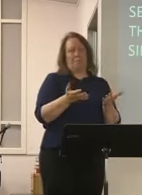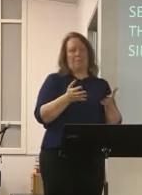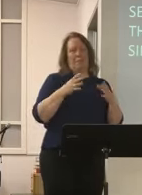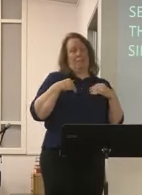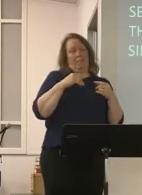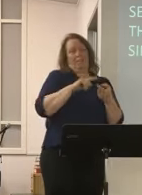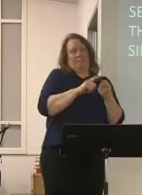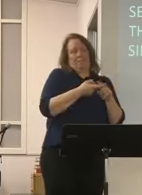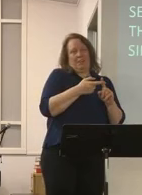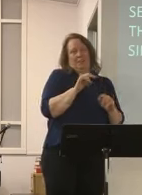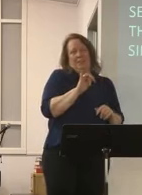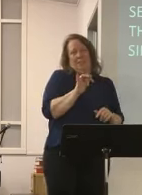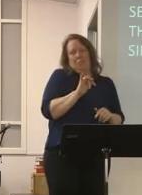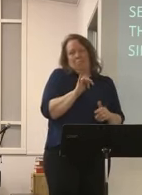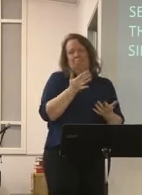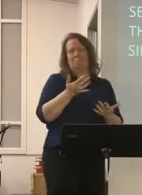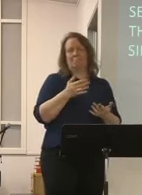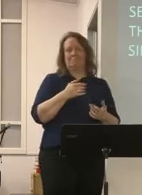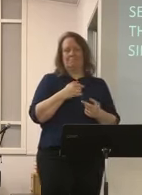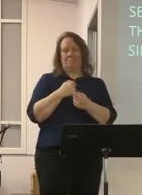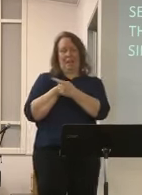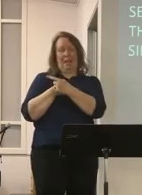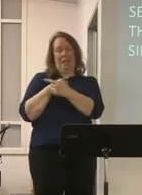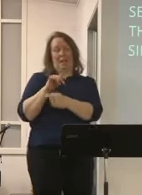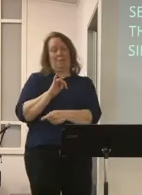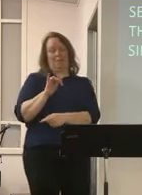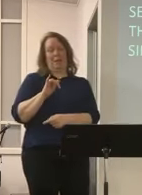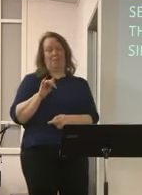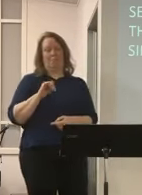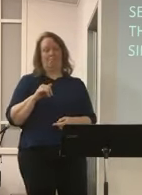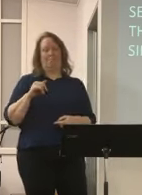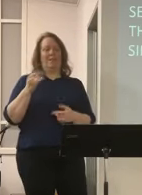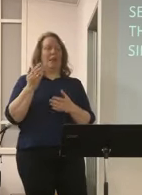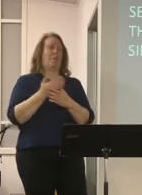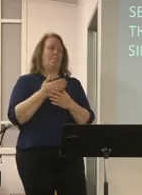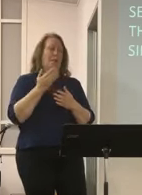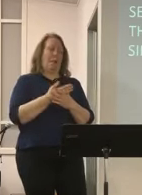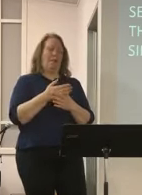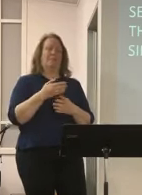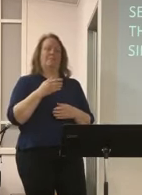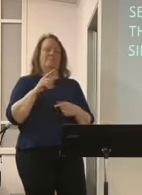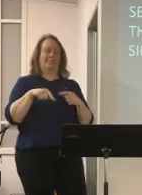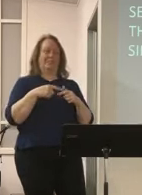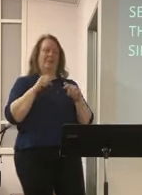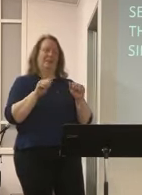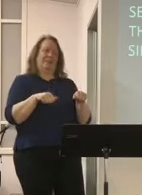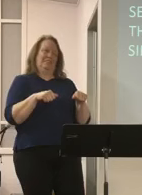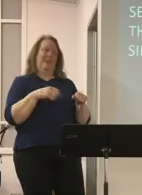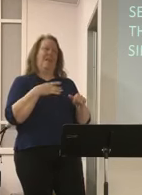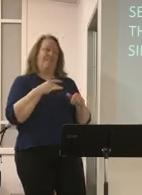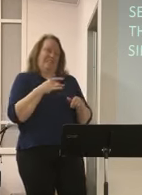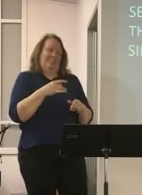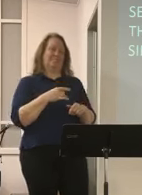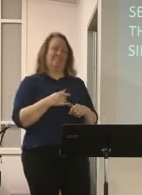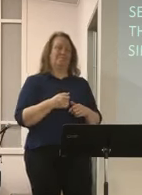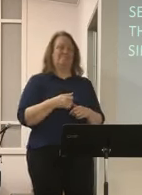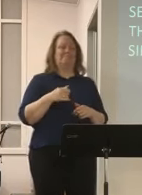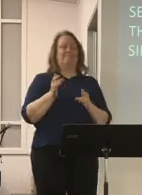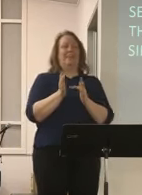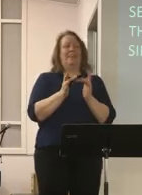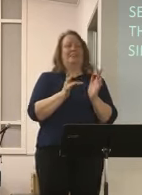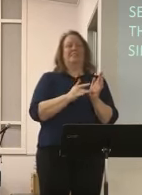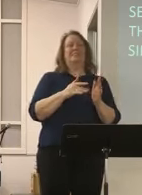I got a friend. I'm one of those guys. I poke the bear whenever I can, right? I like poking the bear. Jesus